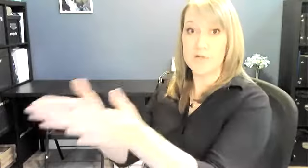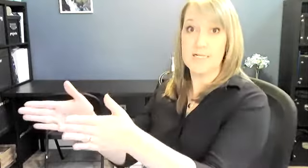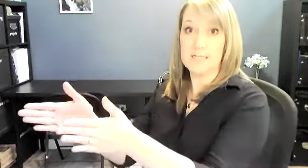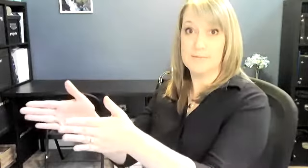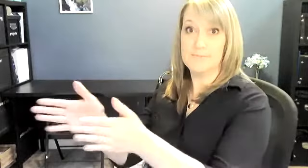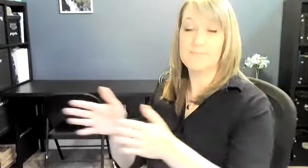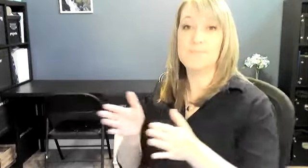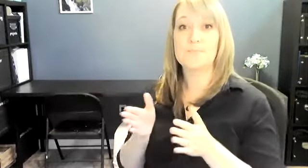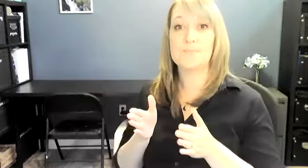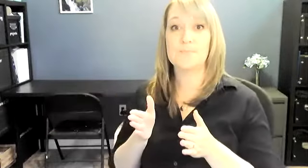street.